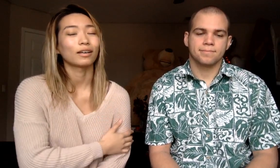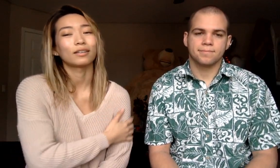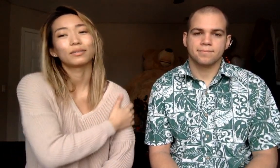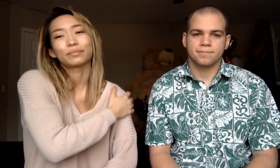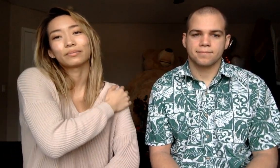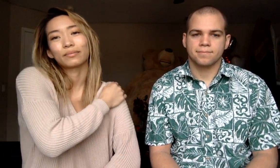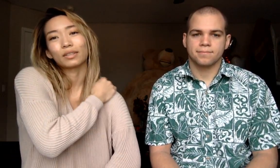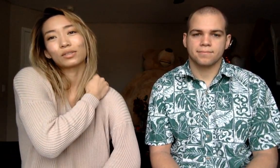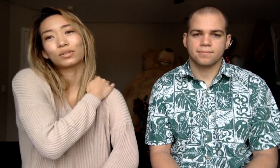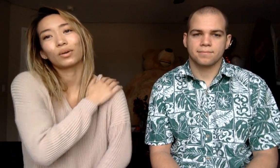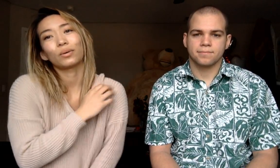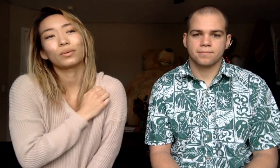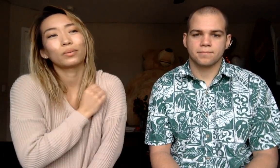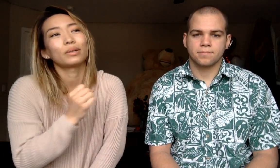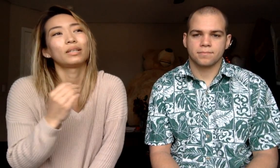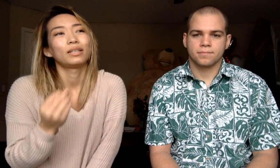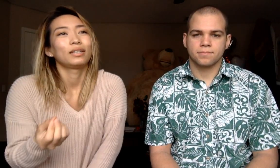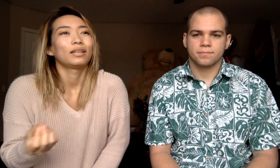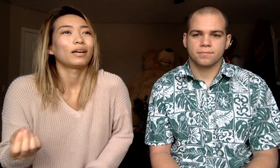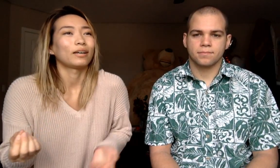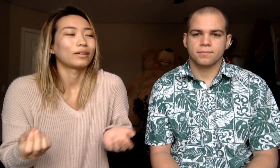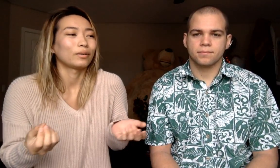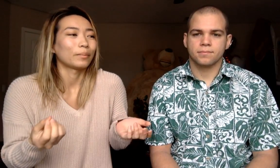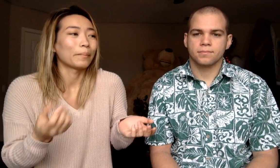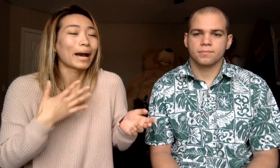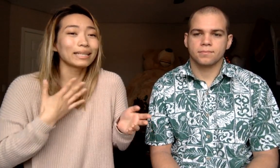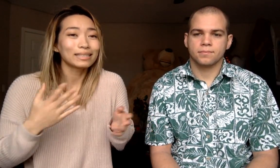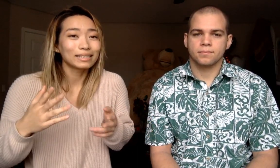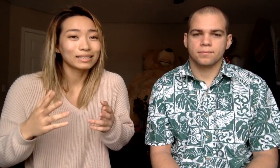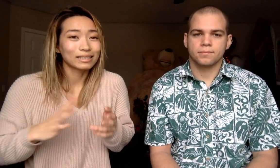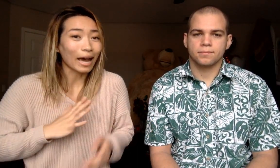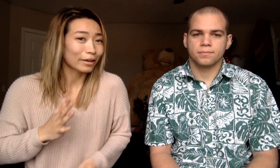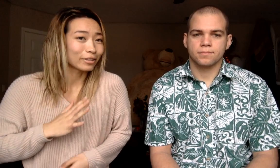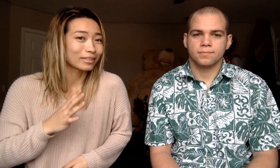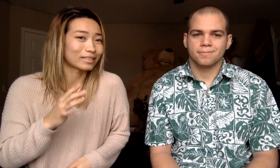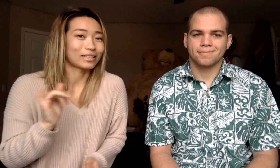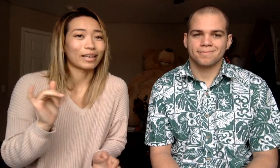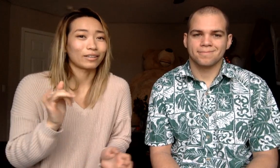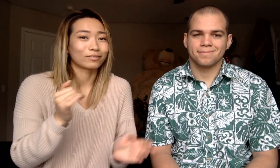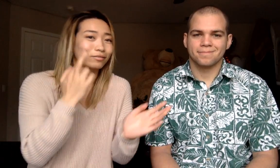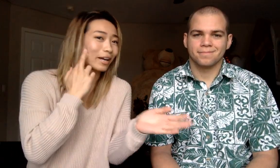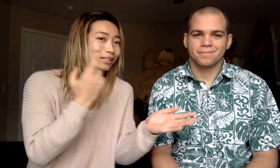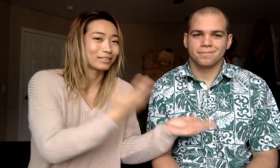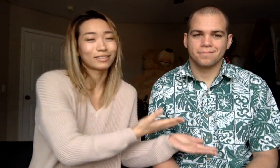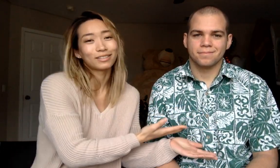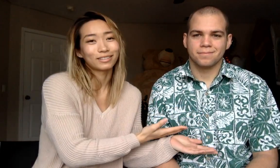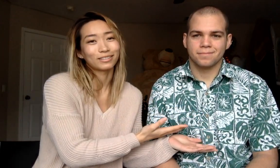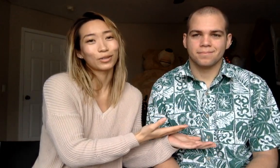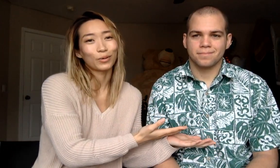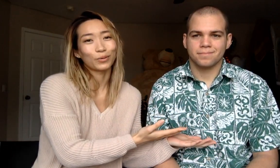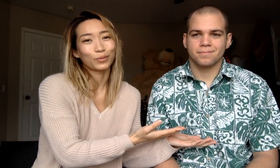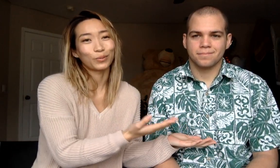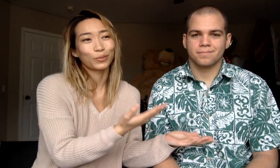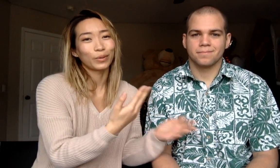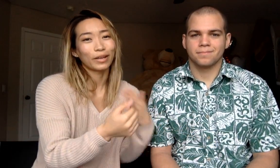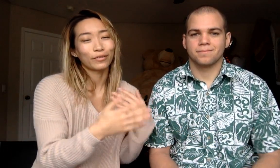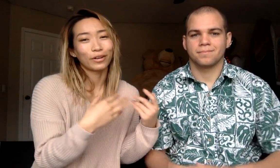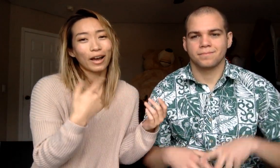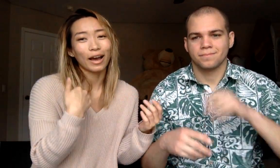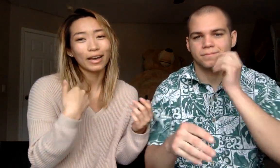Um, so my style is like Ryan's. So whatever